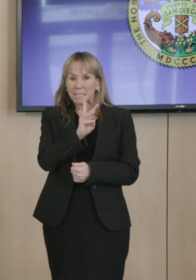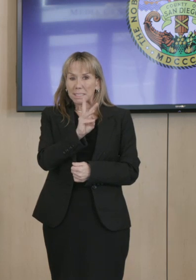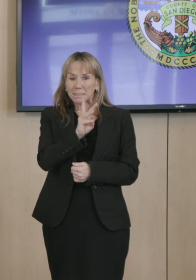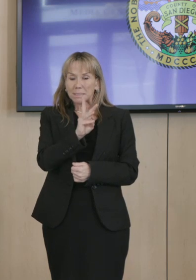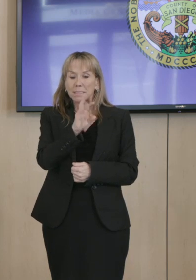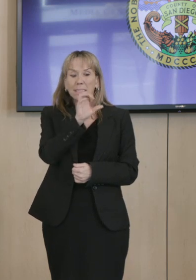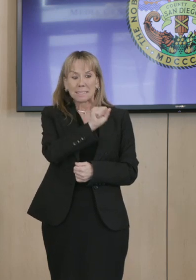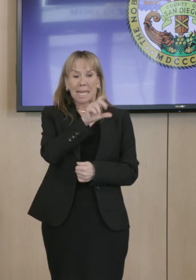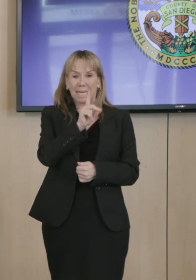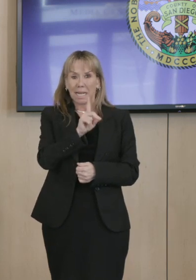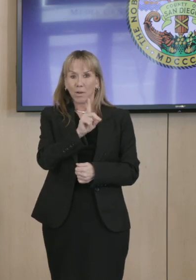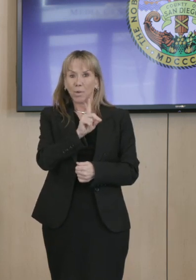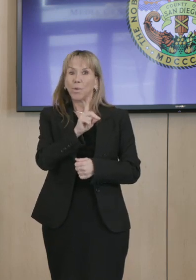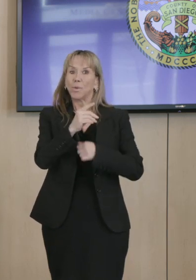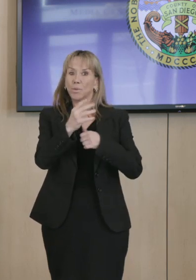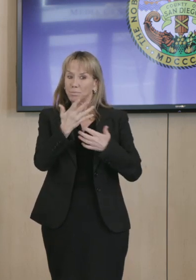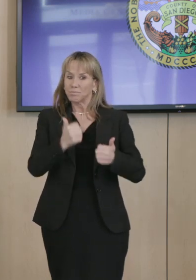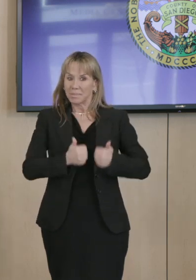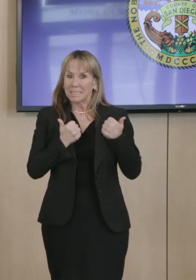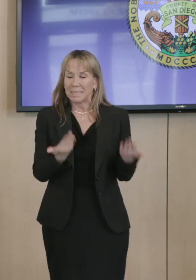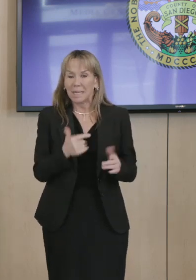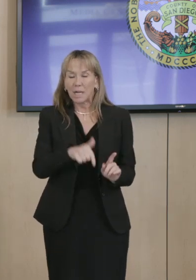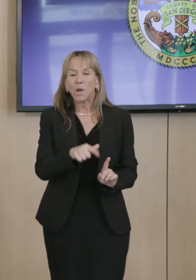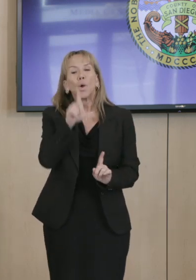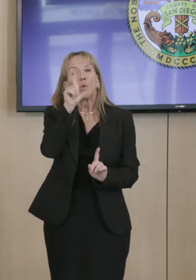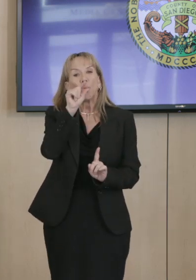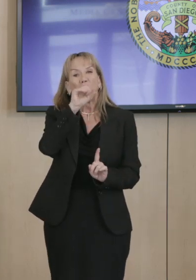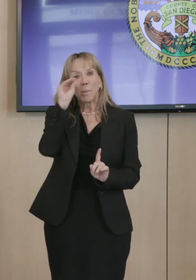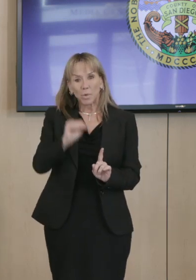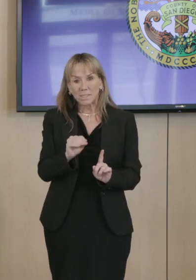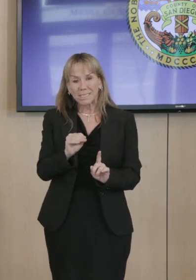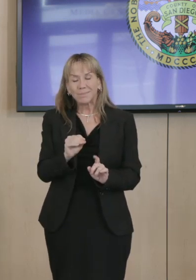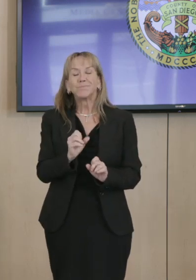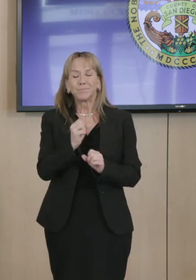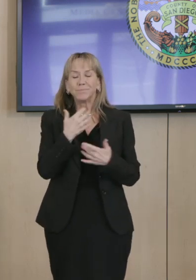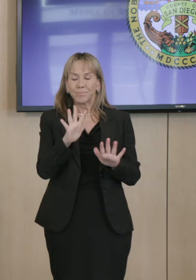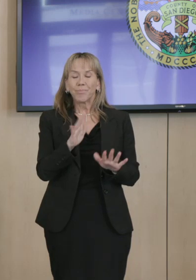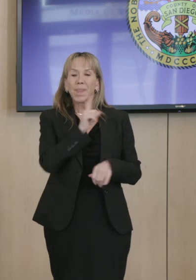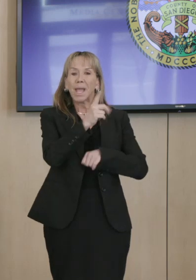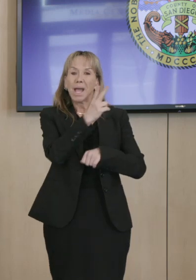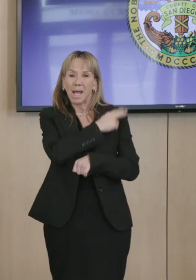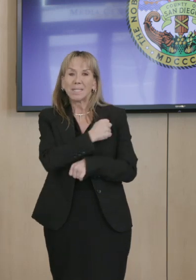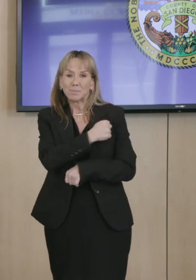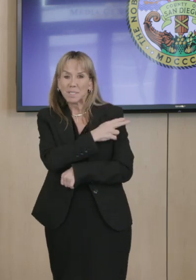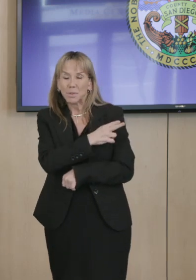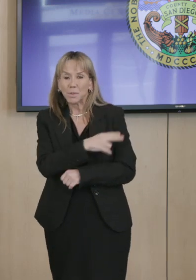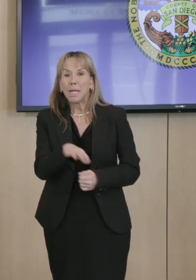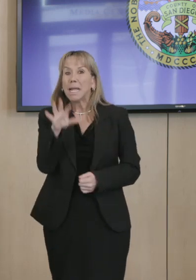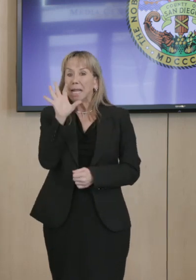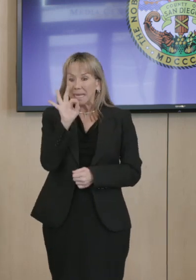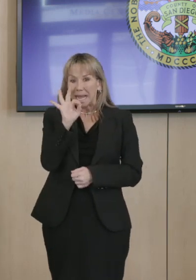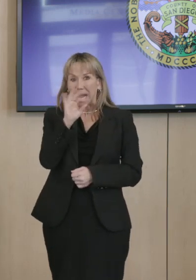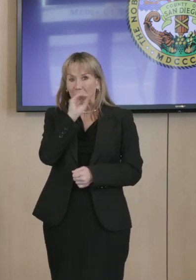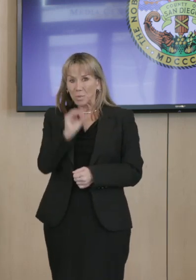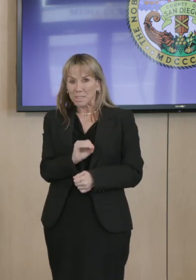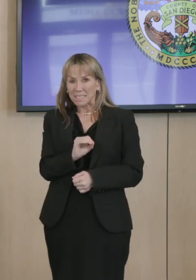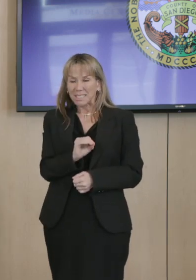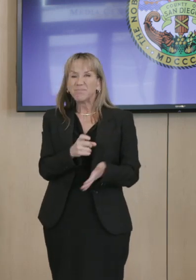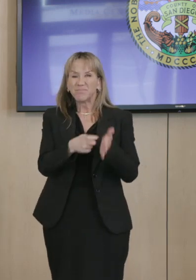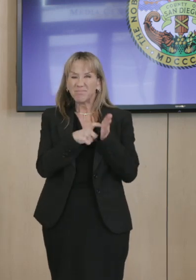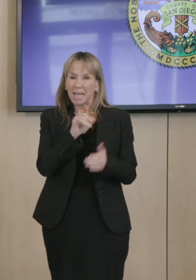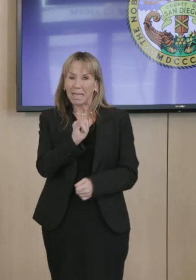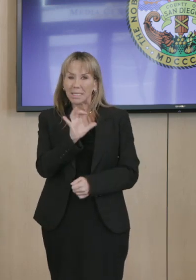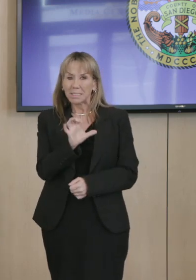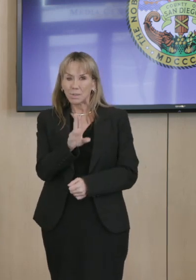County residents, almost 20% of them were hospitalized, almost 9% required intensive care,